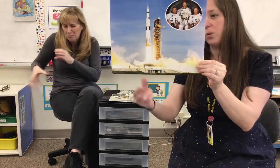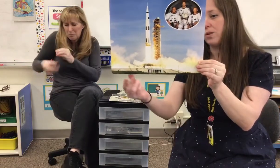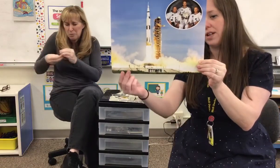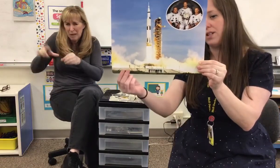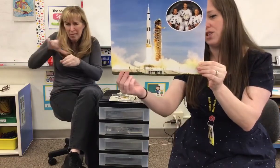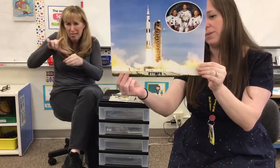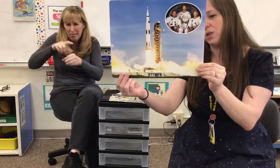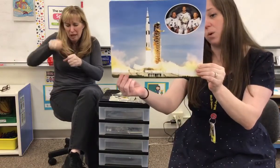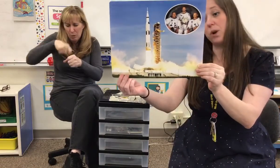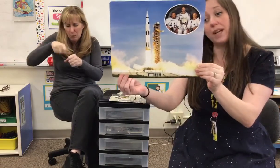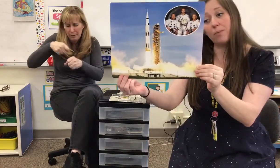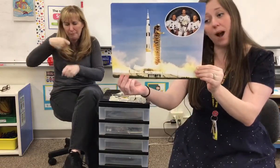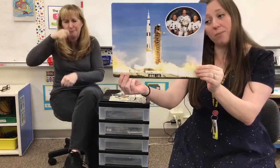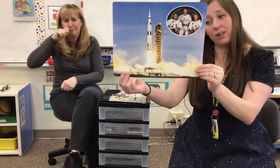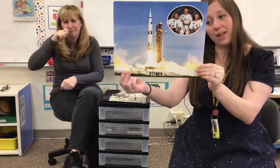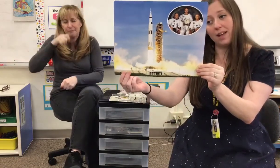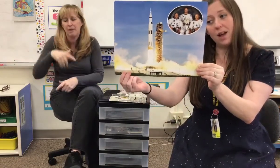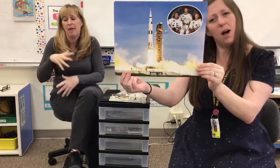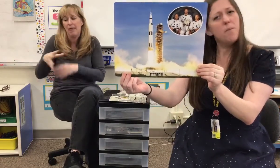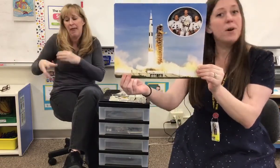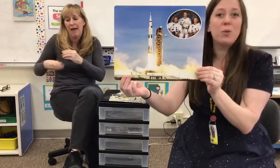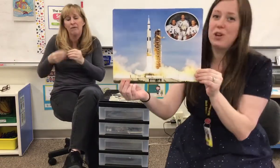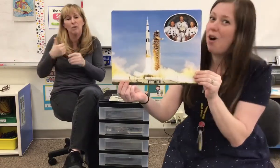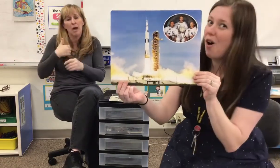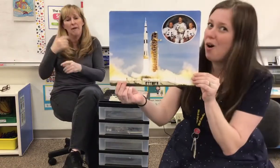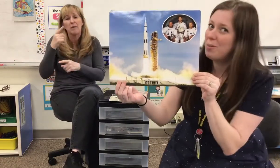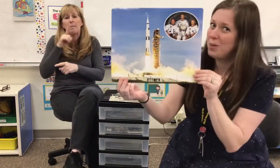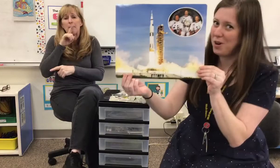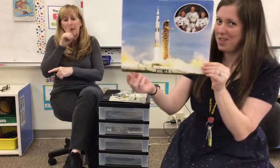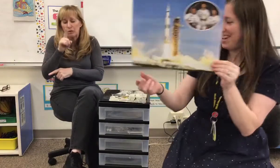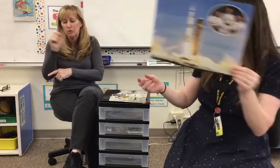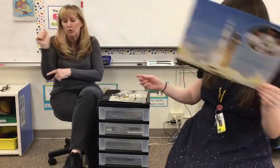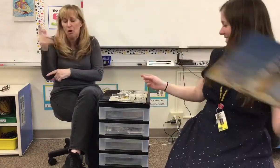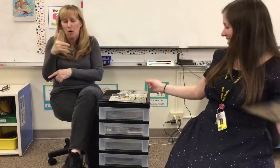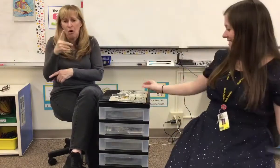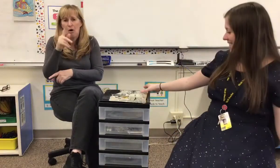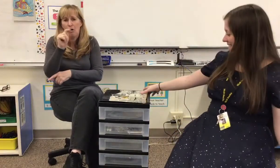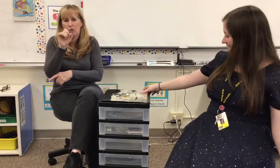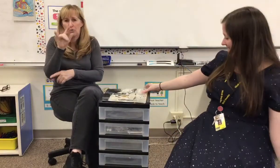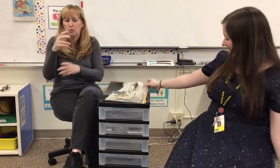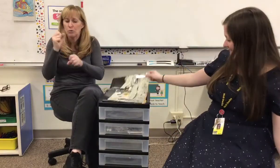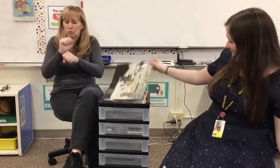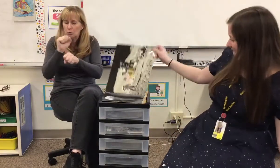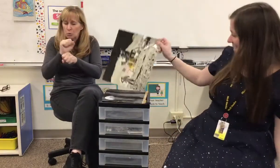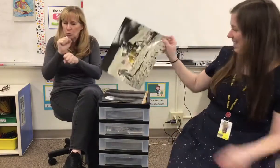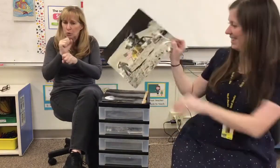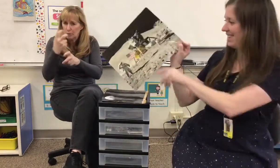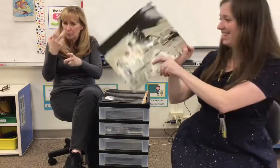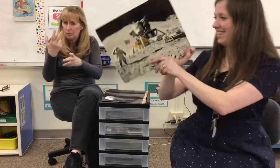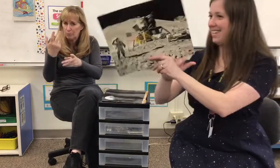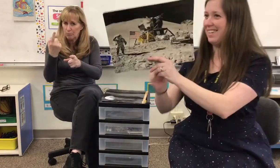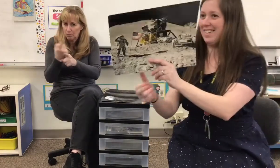all the tools and instruments were working properly, but it would all be worth it.